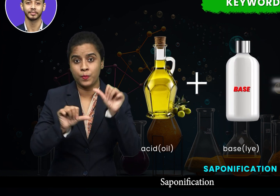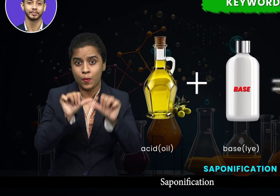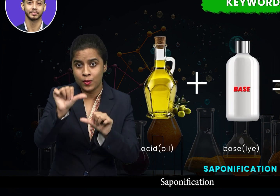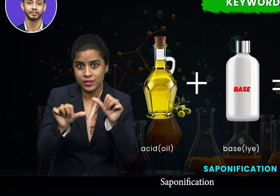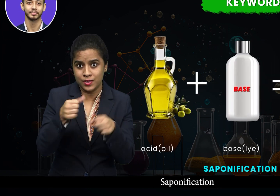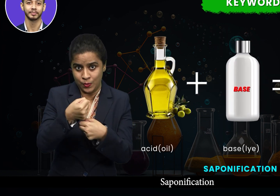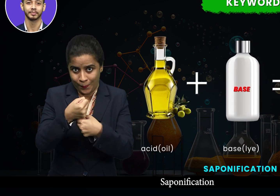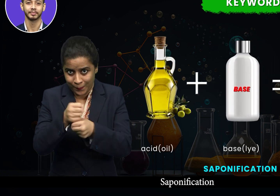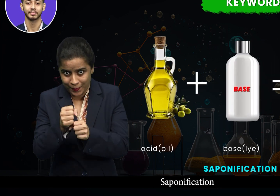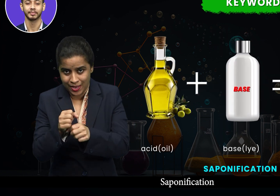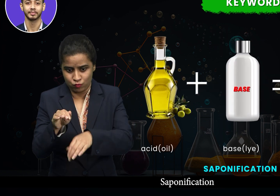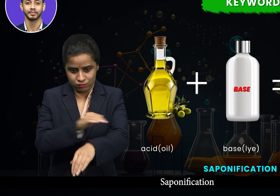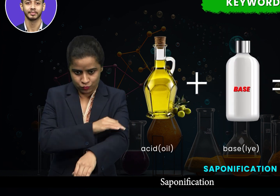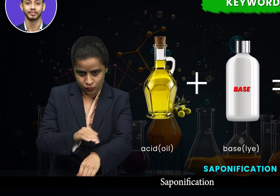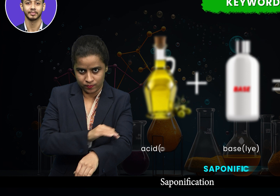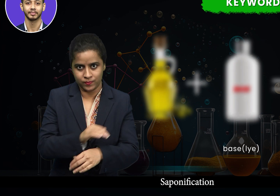saponification,